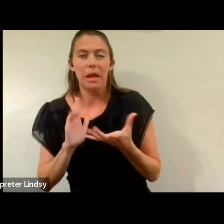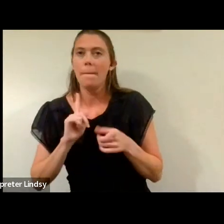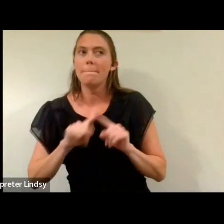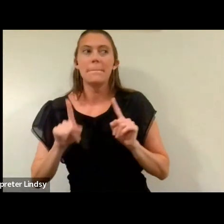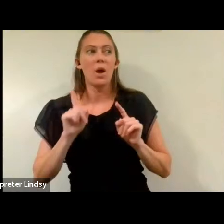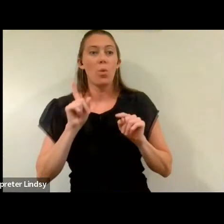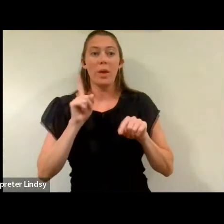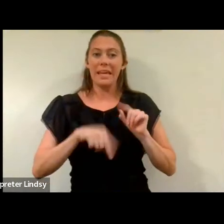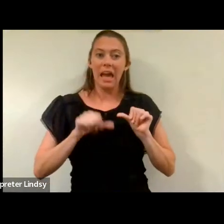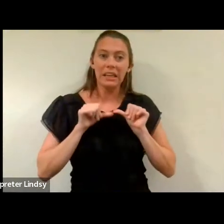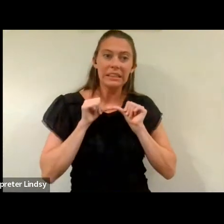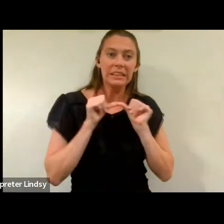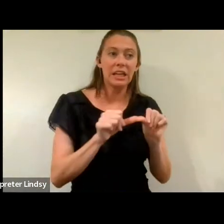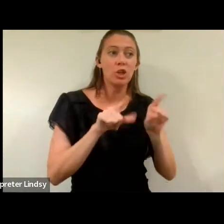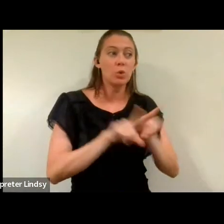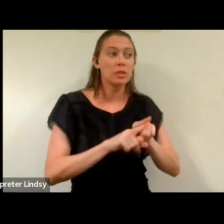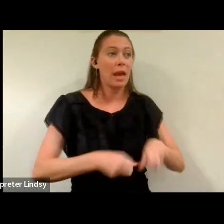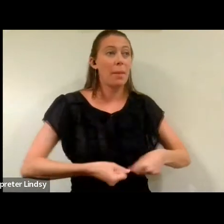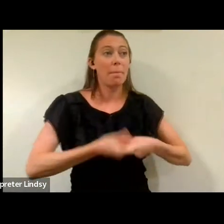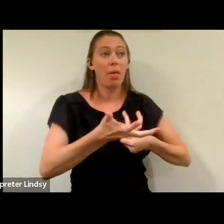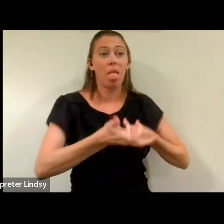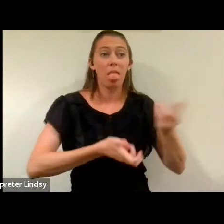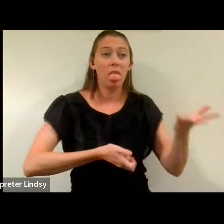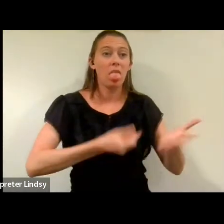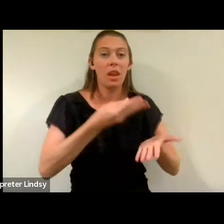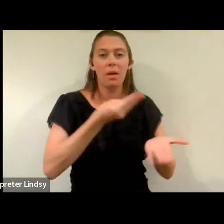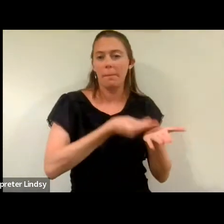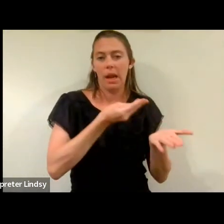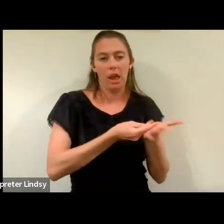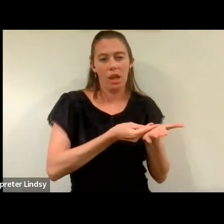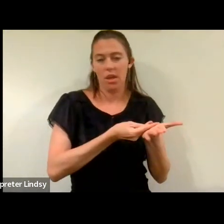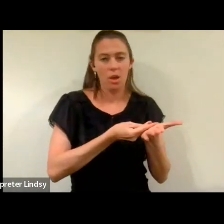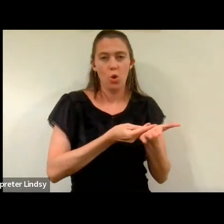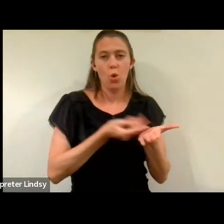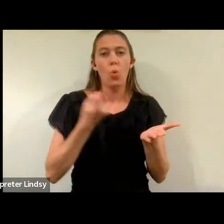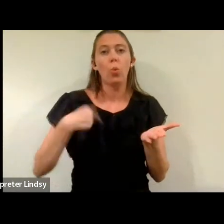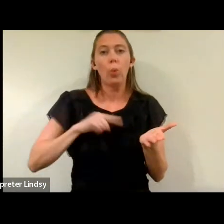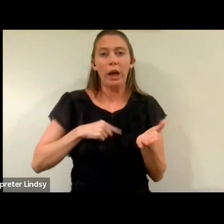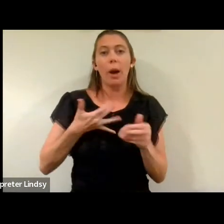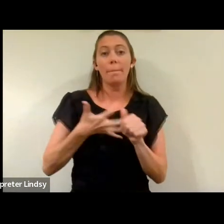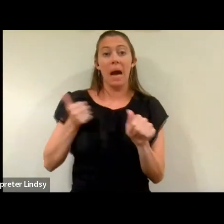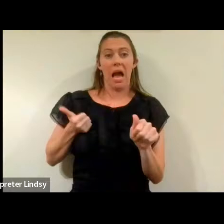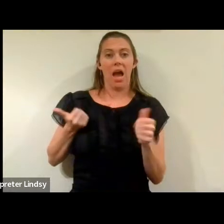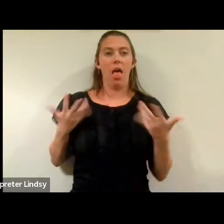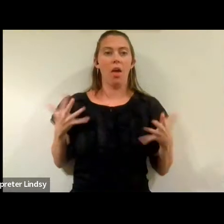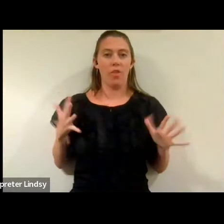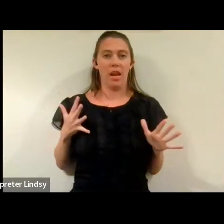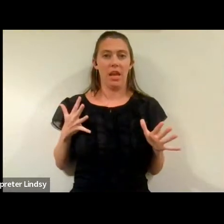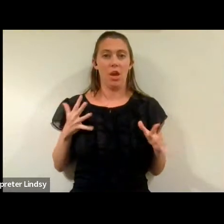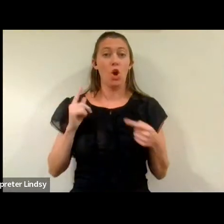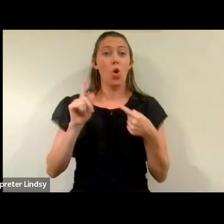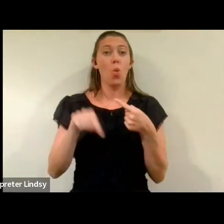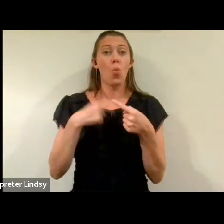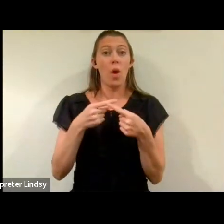money, but we're like behind the 8 ball already. By the time we bring money to spend, it's too late. The train